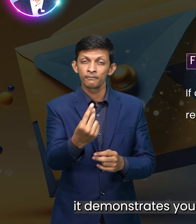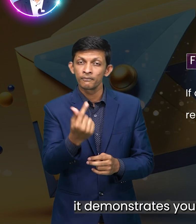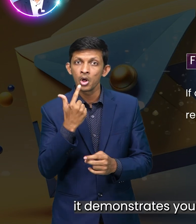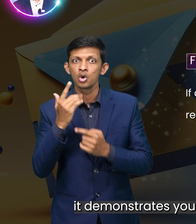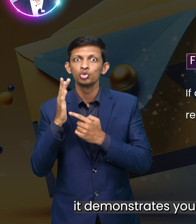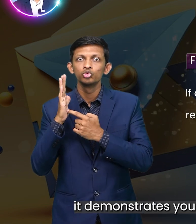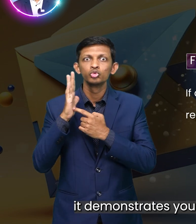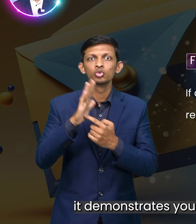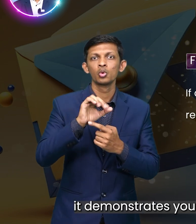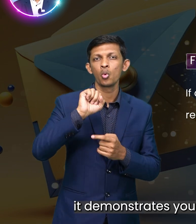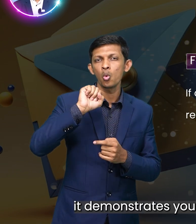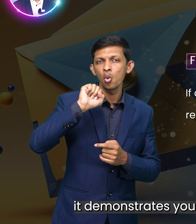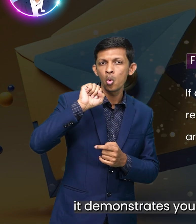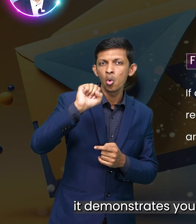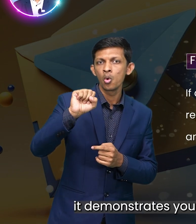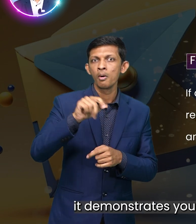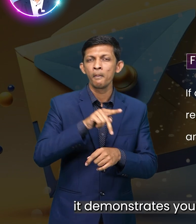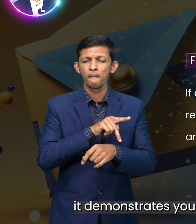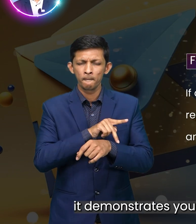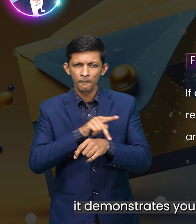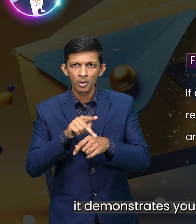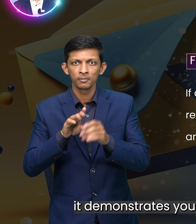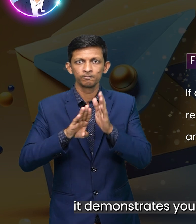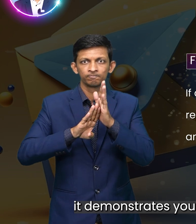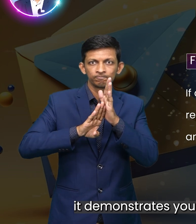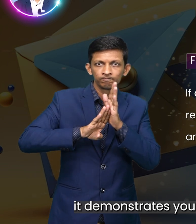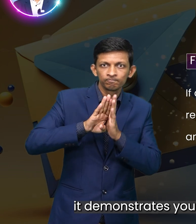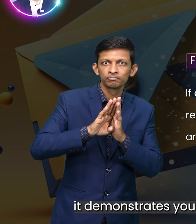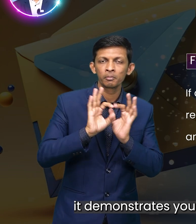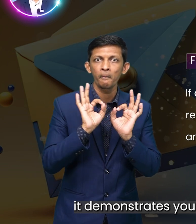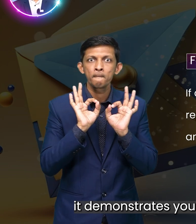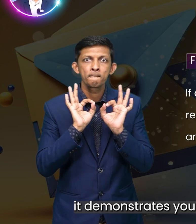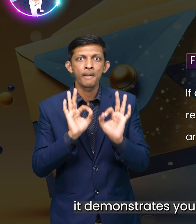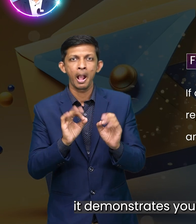it demonstrates your enthusiasm and professionalism.